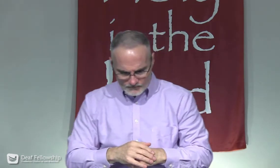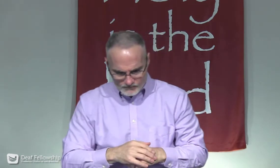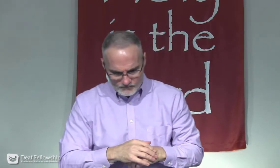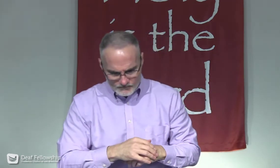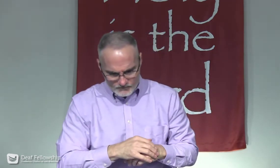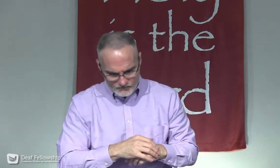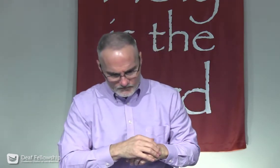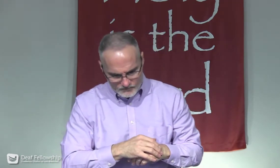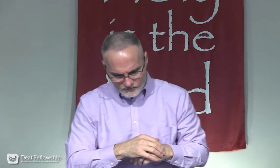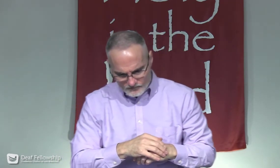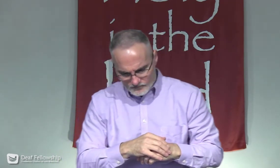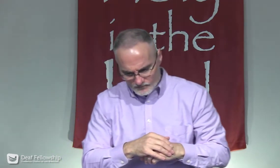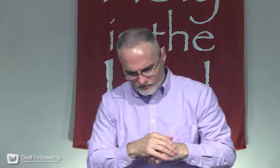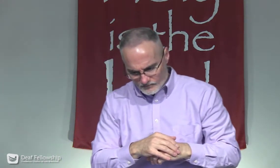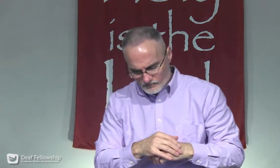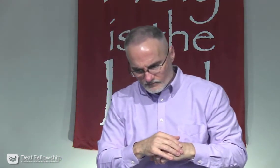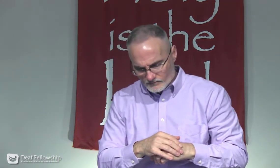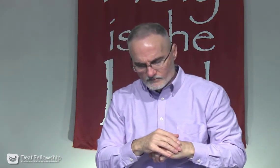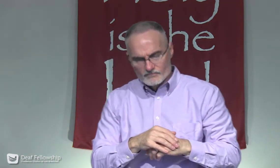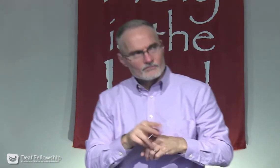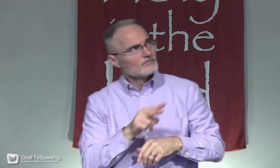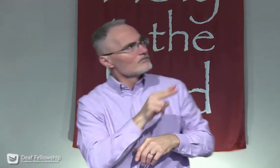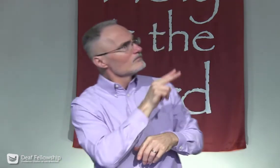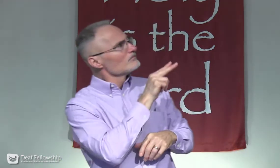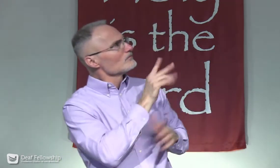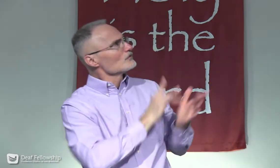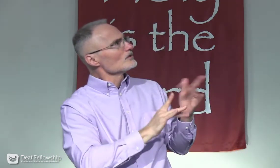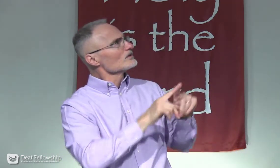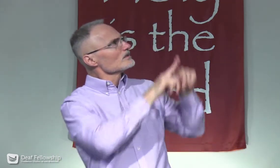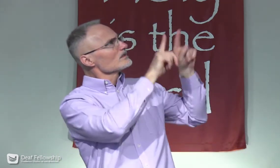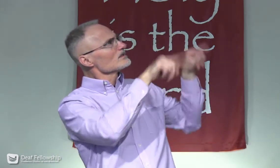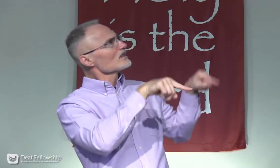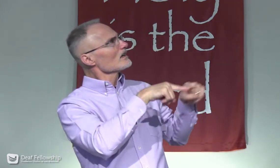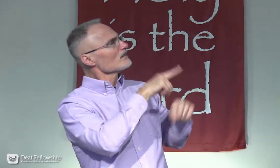cross. What you had done wrong was listed there.